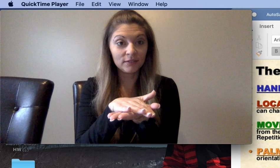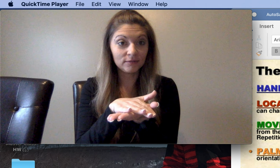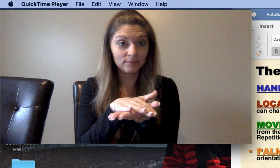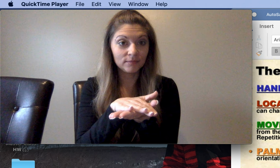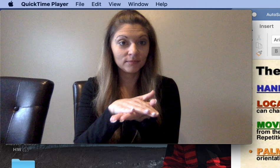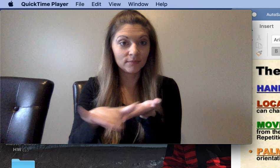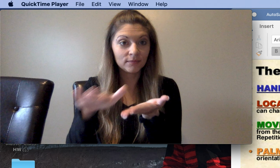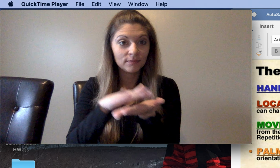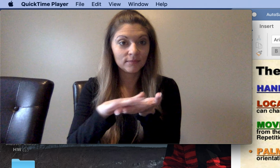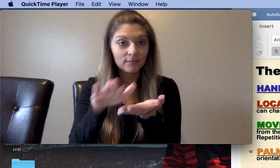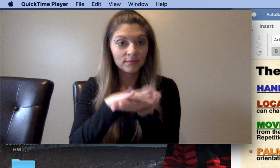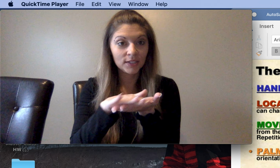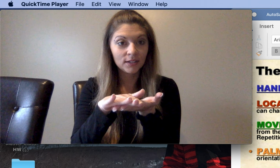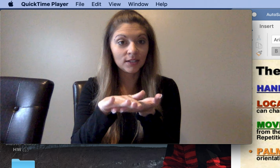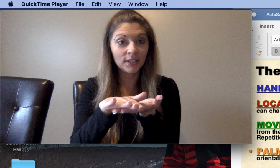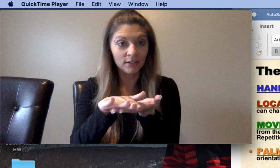movement.